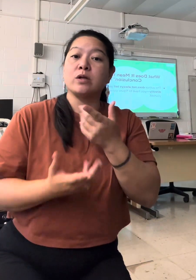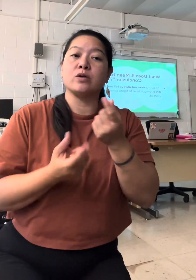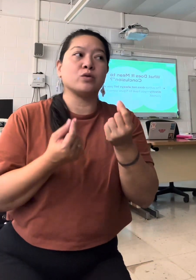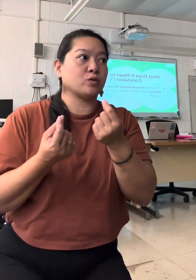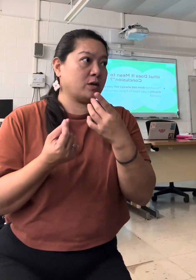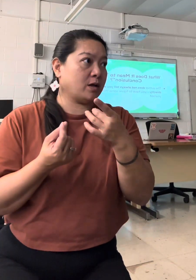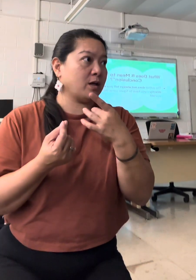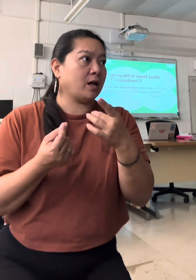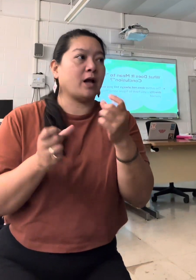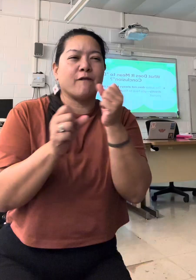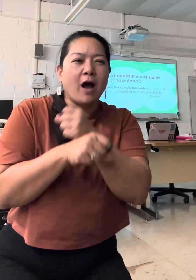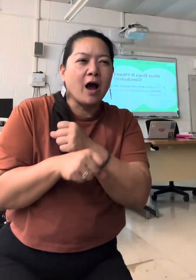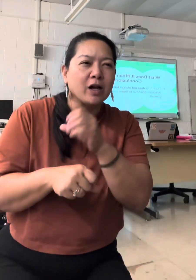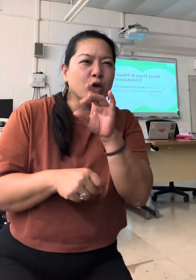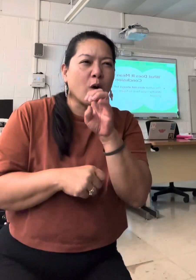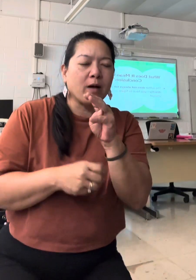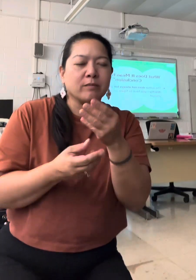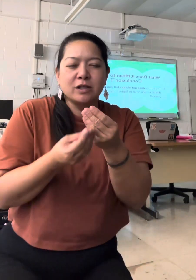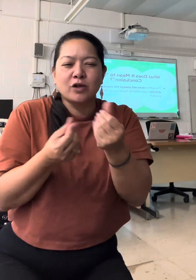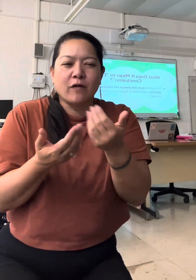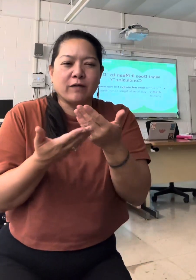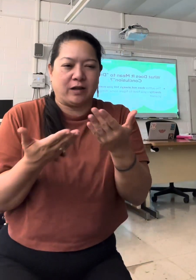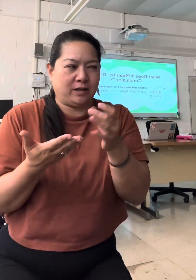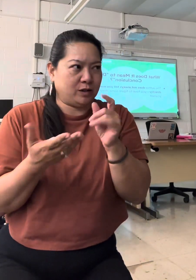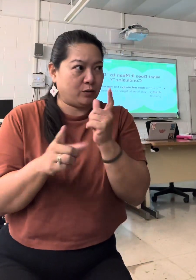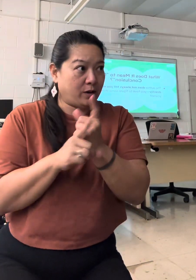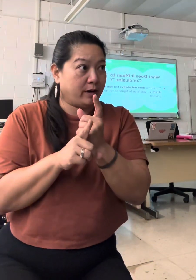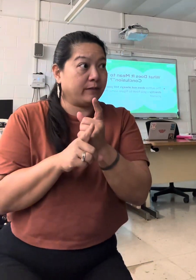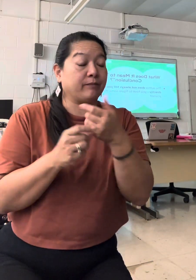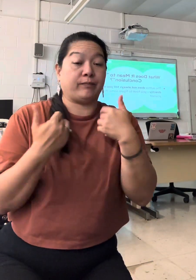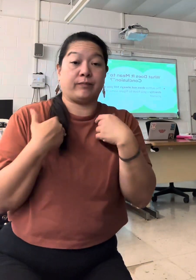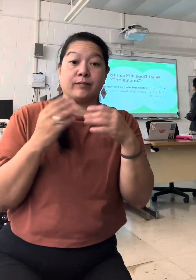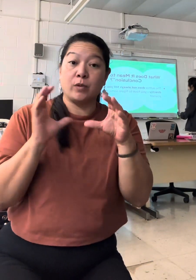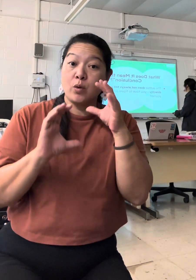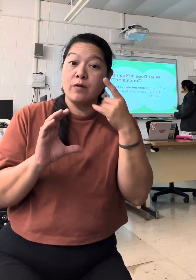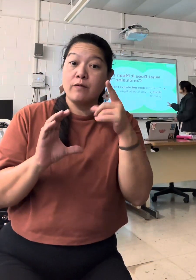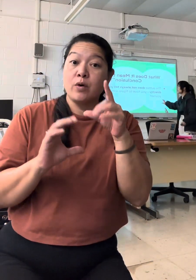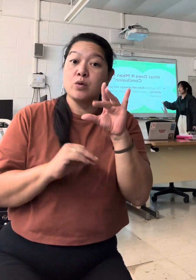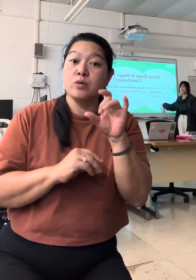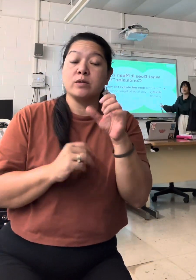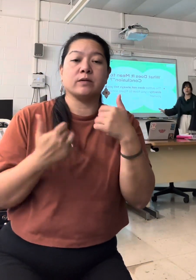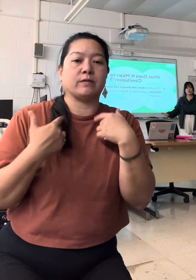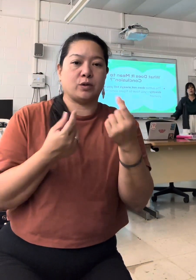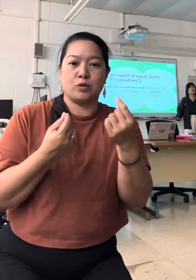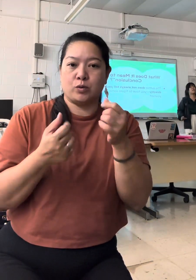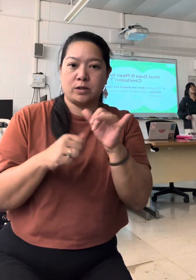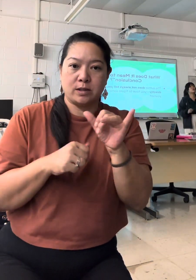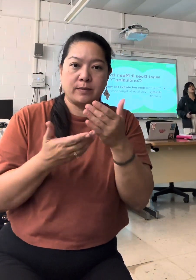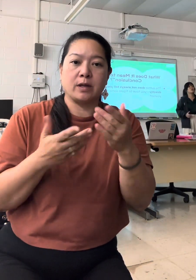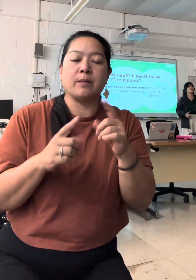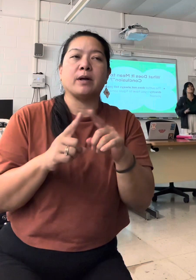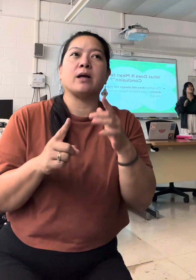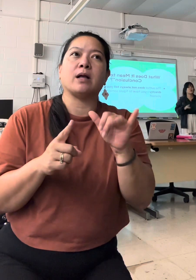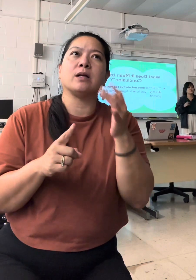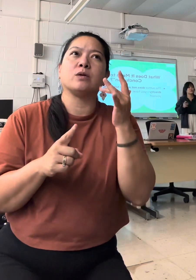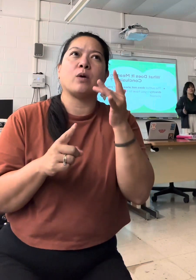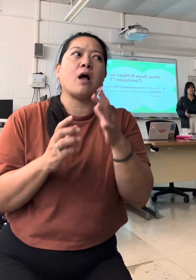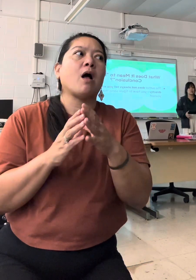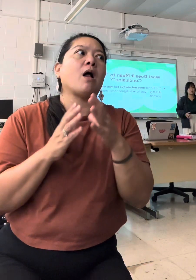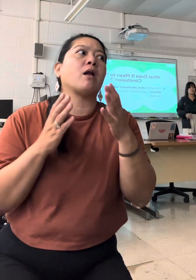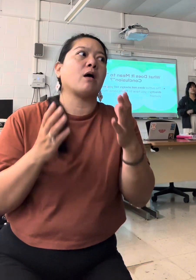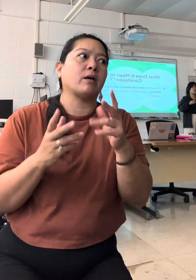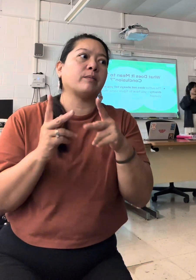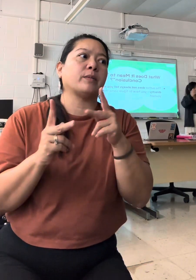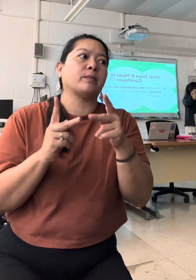Yeah, they're fighting crime, solving crime, right? So they have to look for clues. So you gotta do the same thing. But that's why a lot of people love to